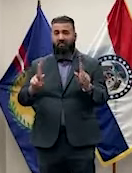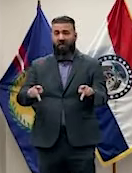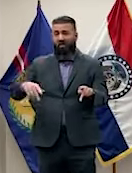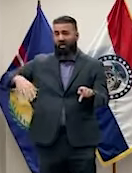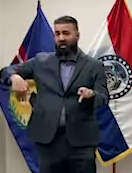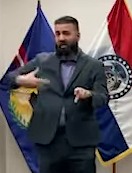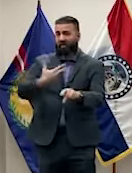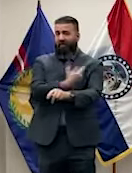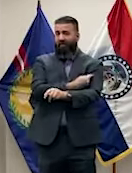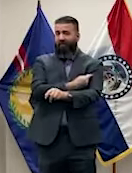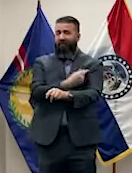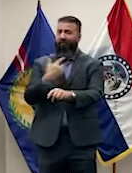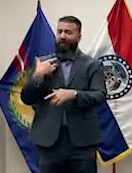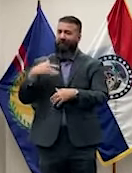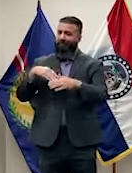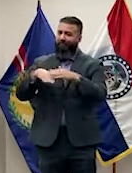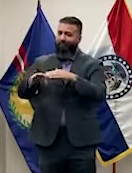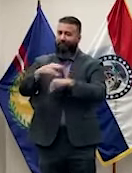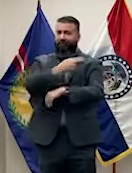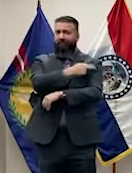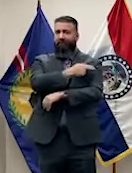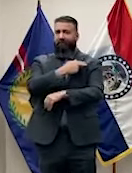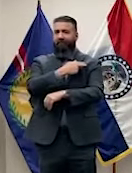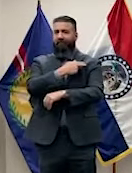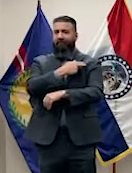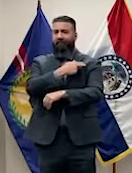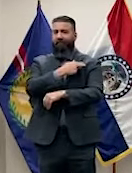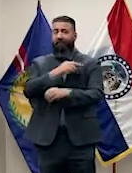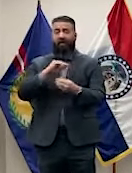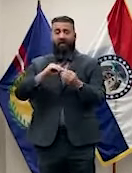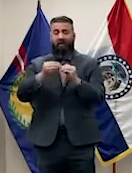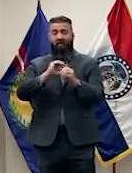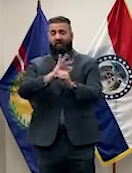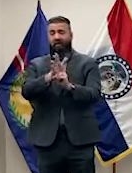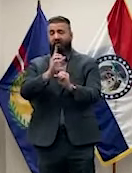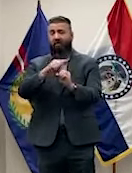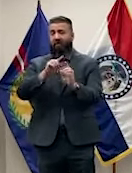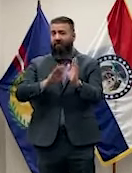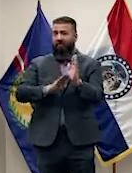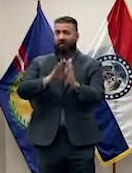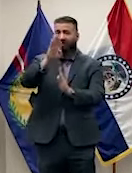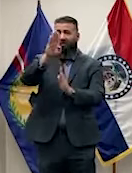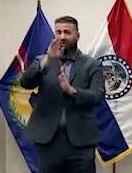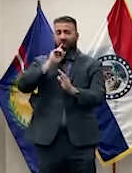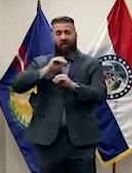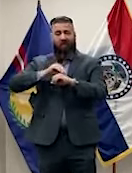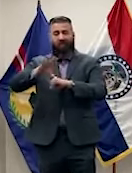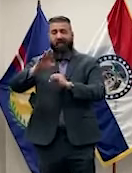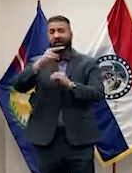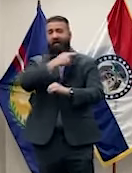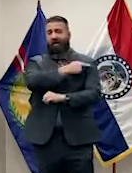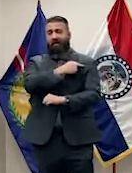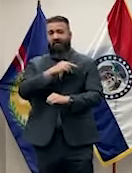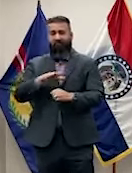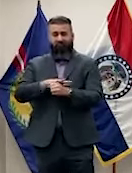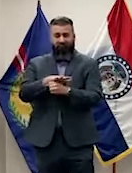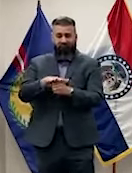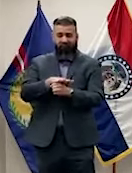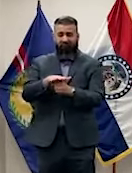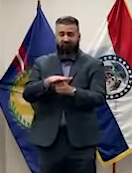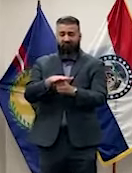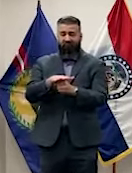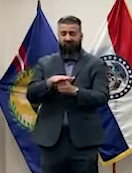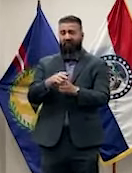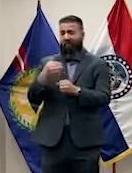A jump in cases in our less populated counties across the state affects hospitals in our region that are equipped with ICUs and the